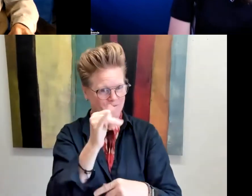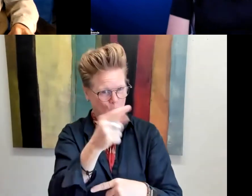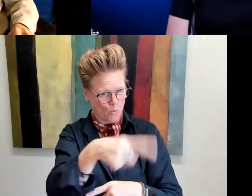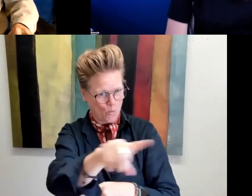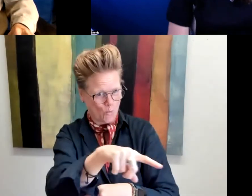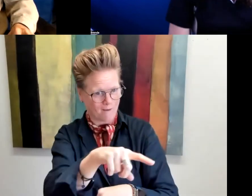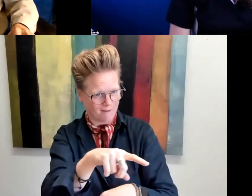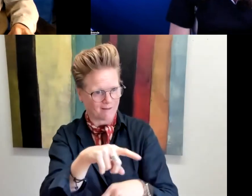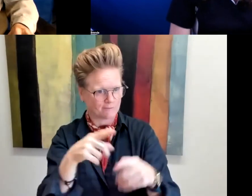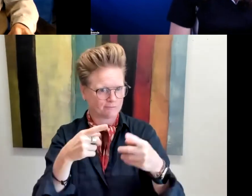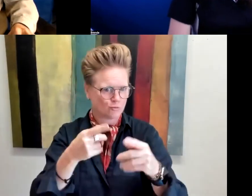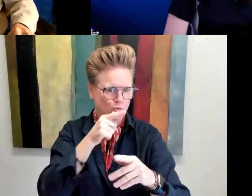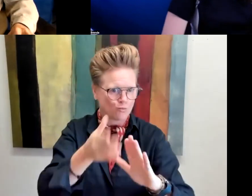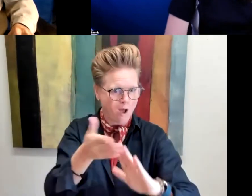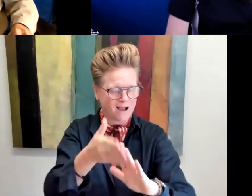curious, your viewpoint.